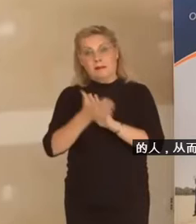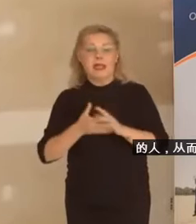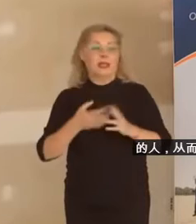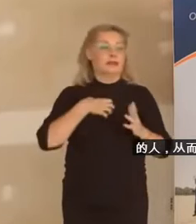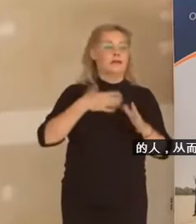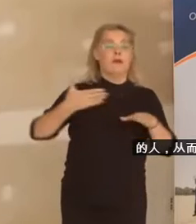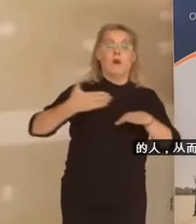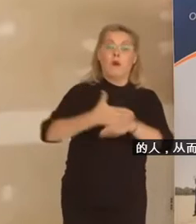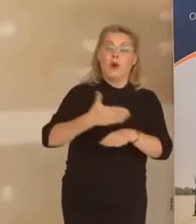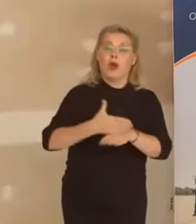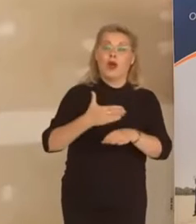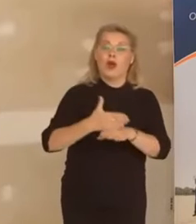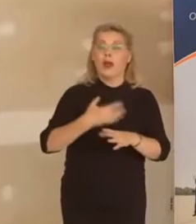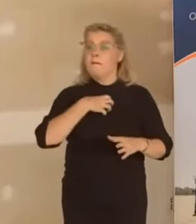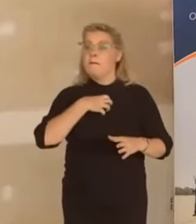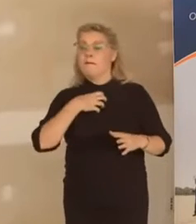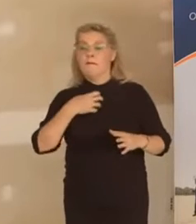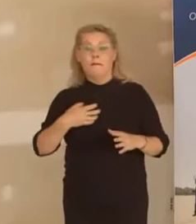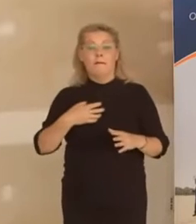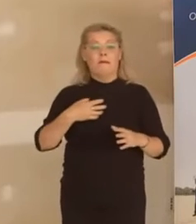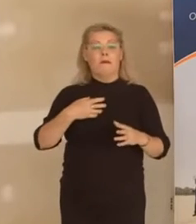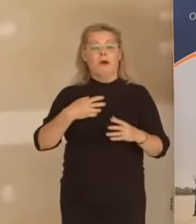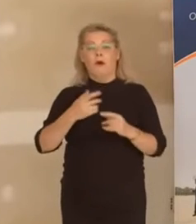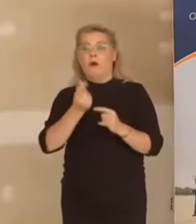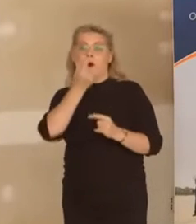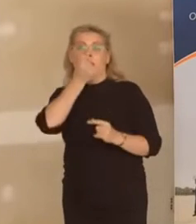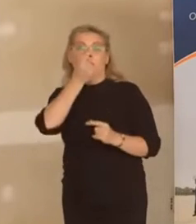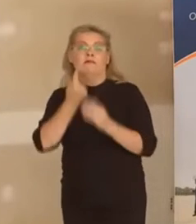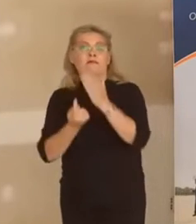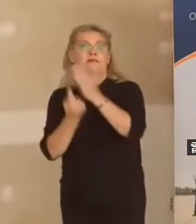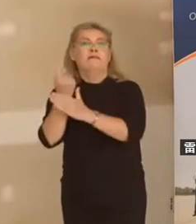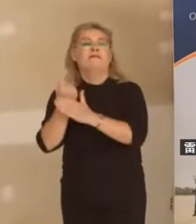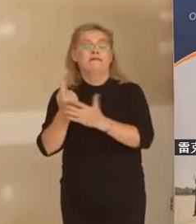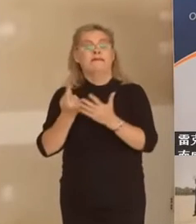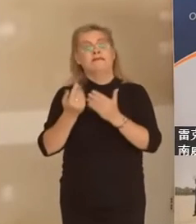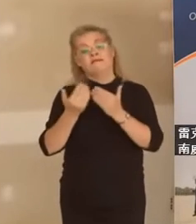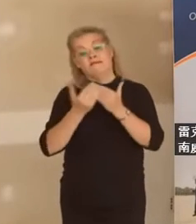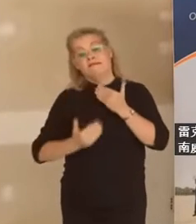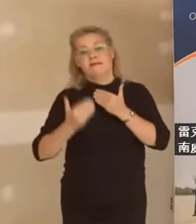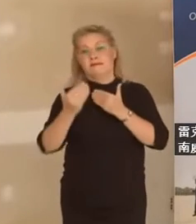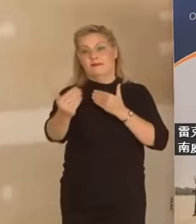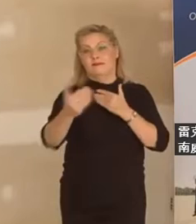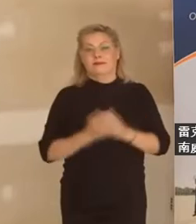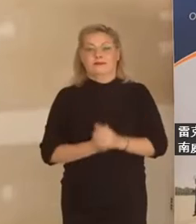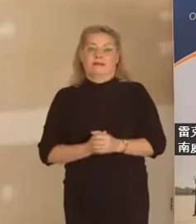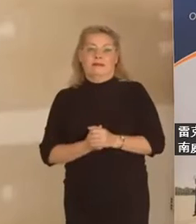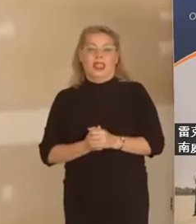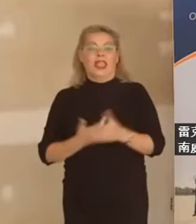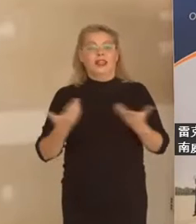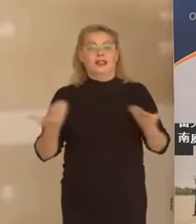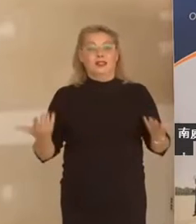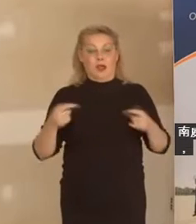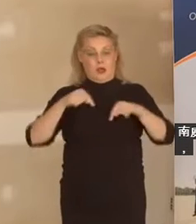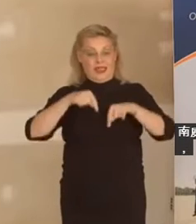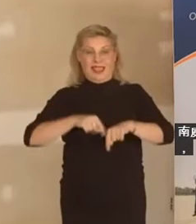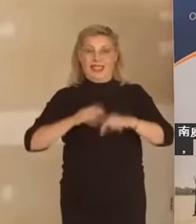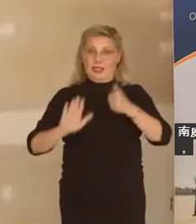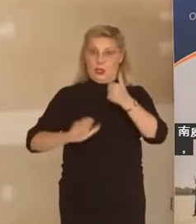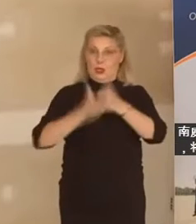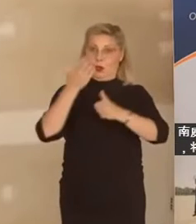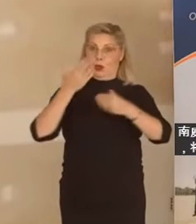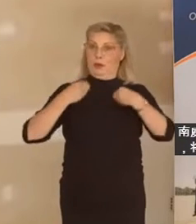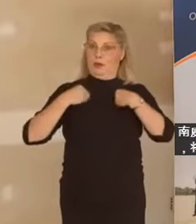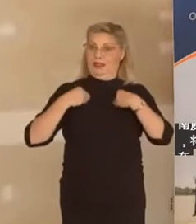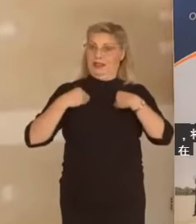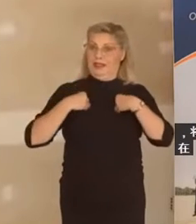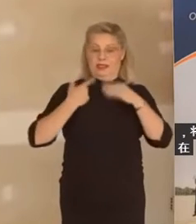this commitment today from Rex is a sign of confidence in the New South Wales economy. It's a sign of confidence that will